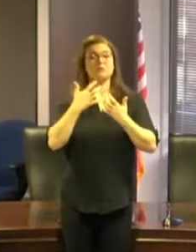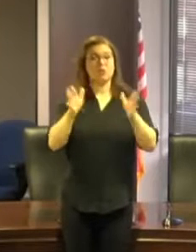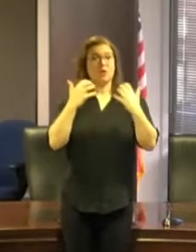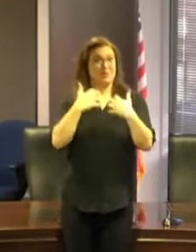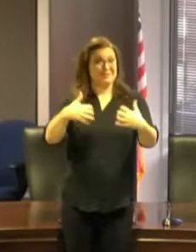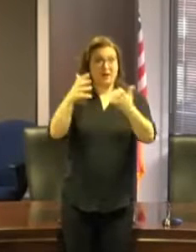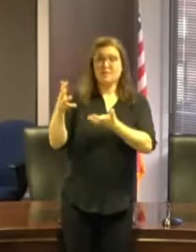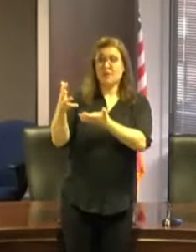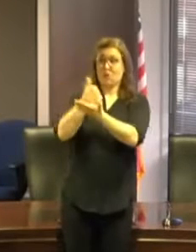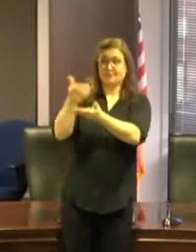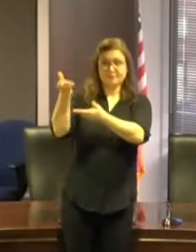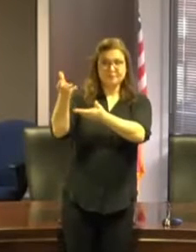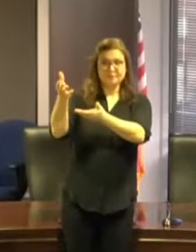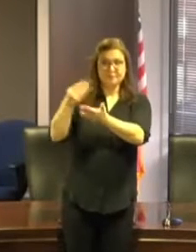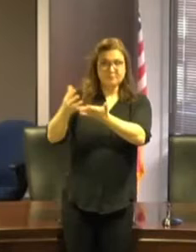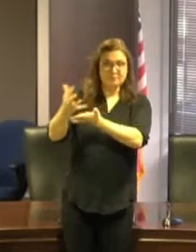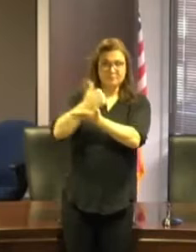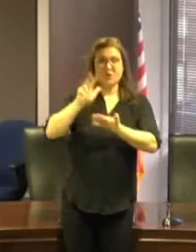of